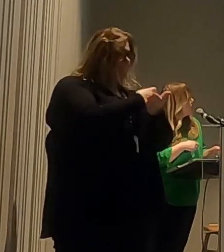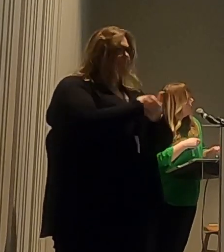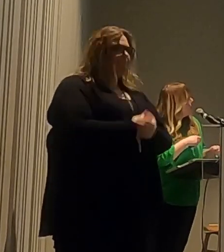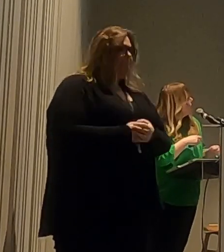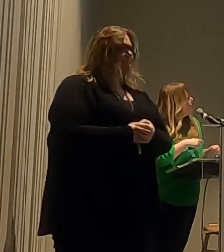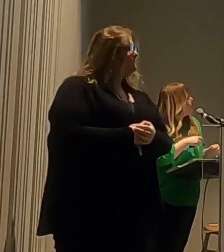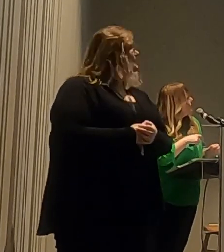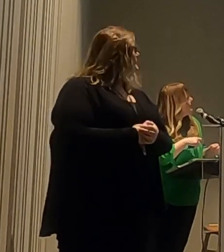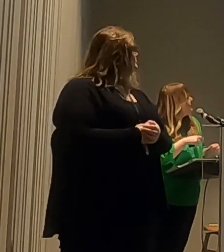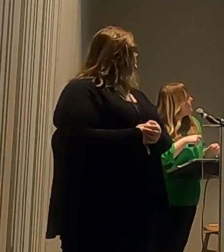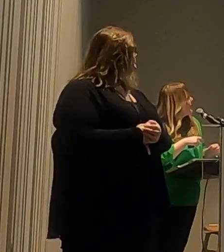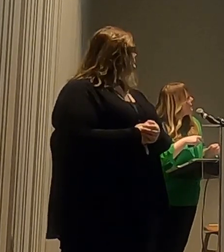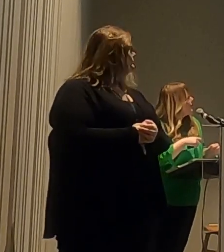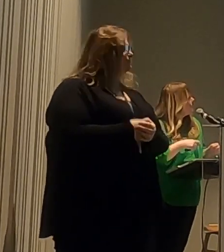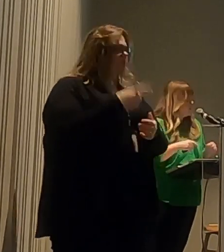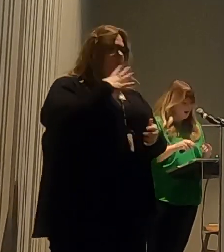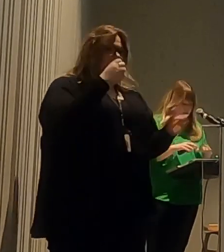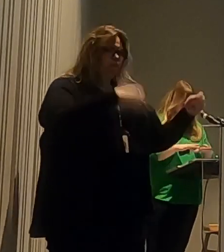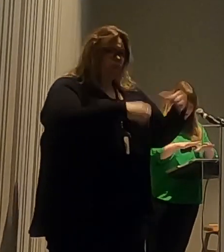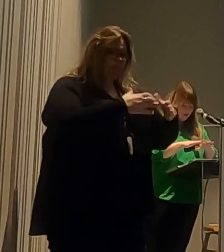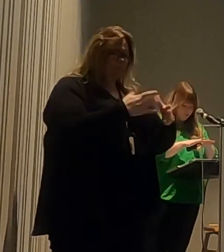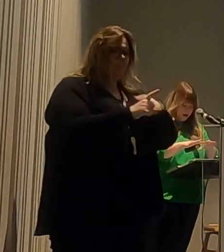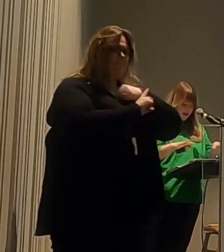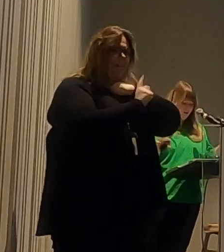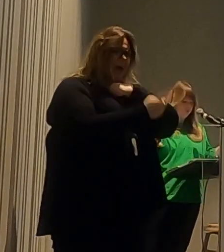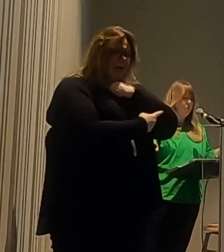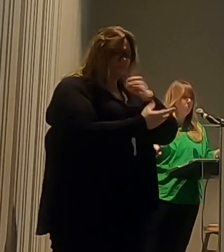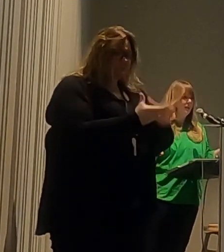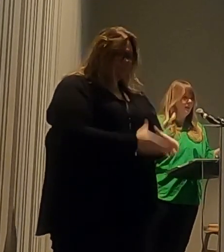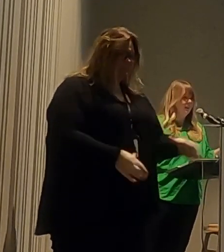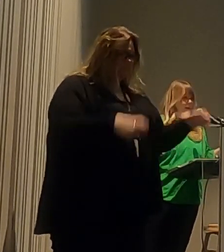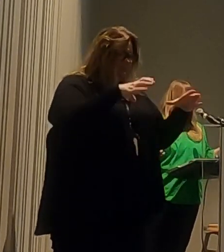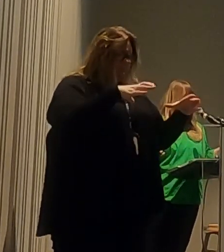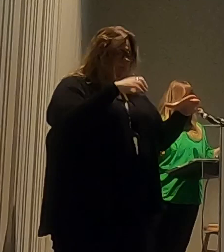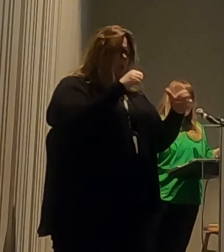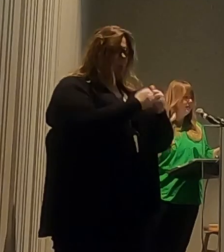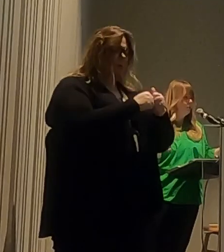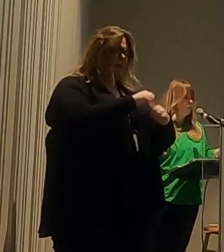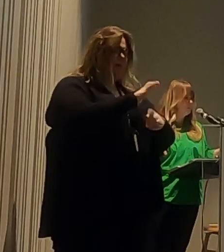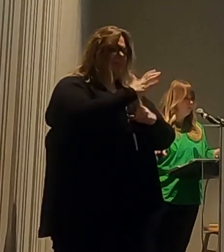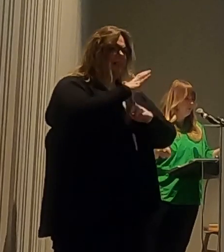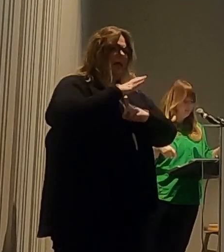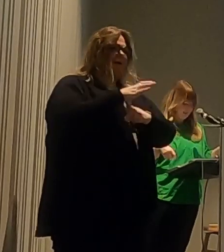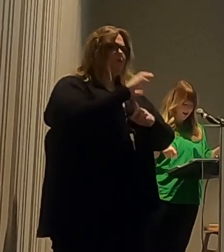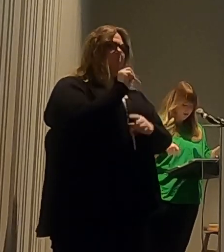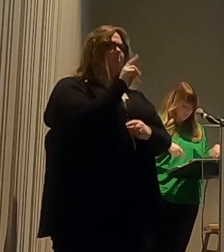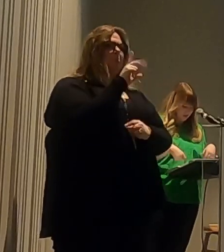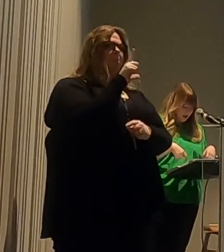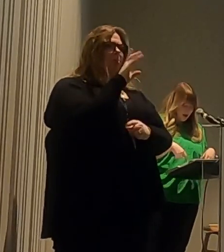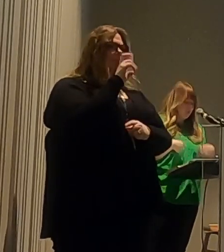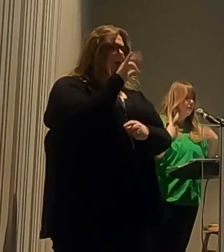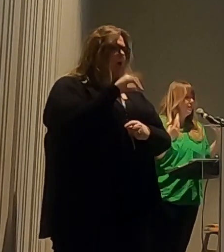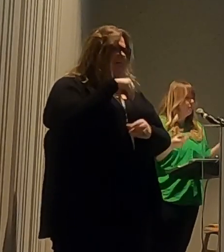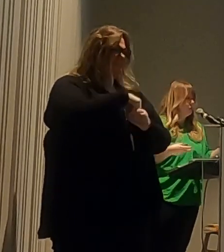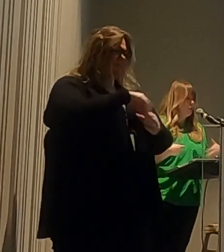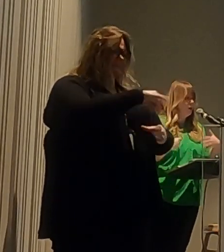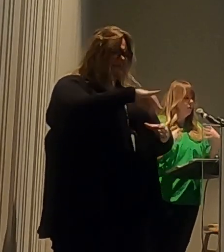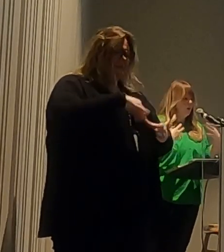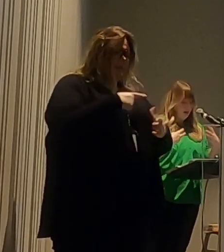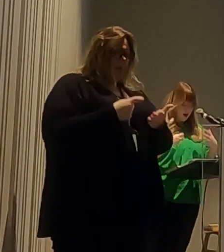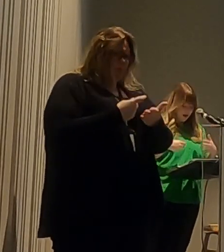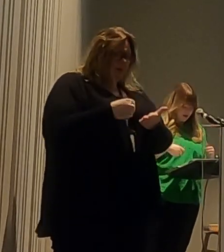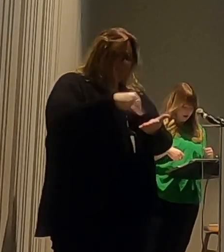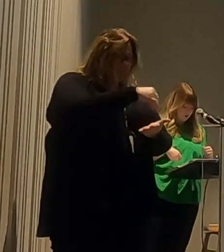to cultivate them in these baskets on a bed of mulberry leaves, a silkworm's favorite snack, so that they